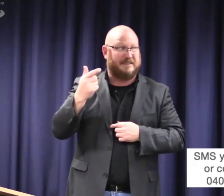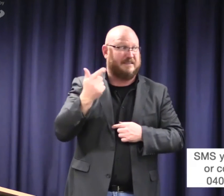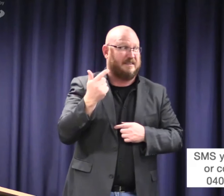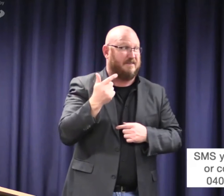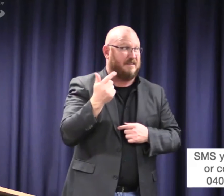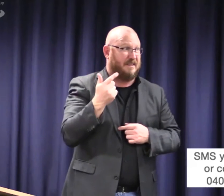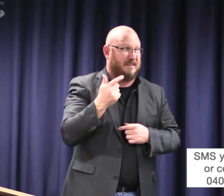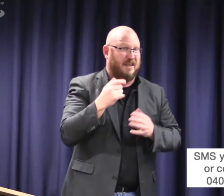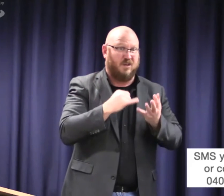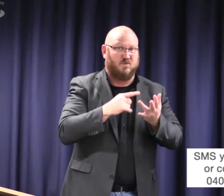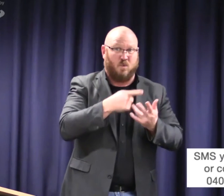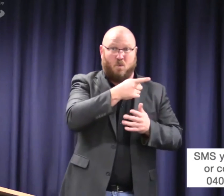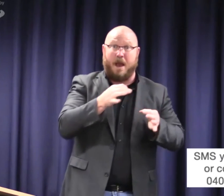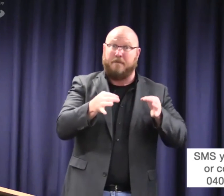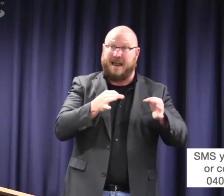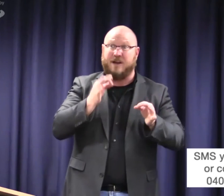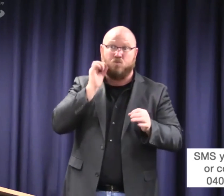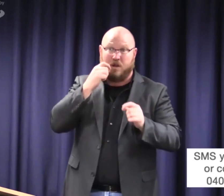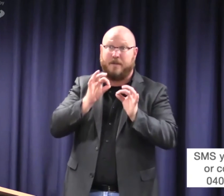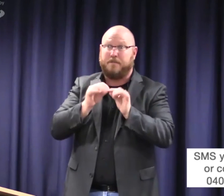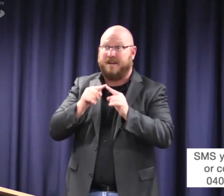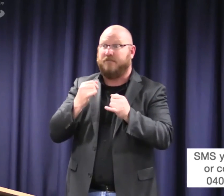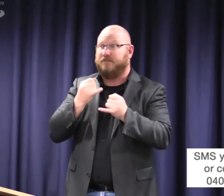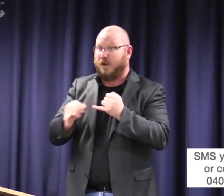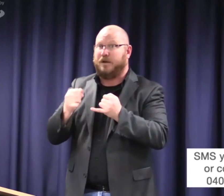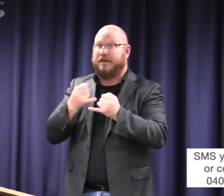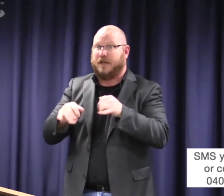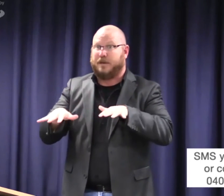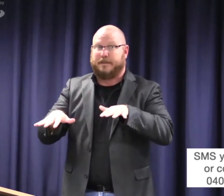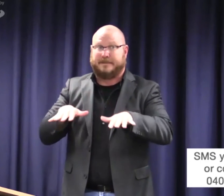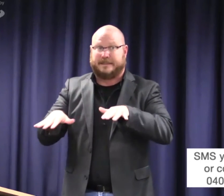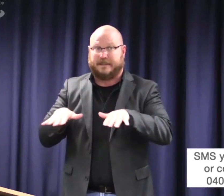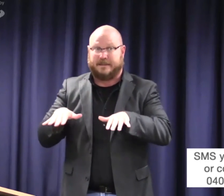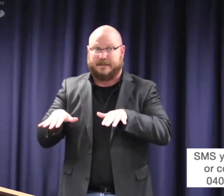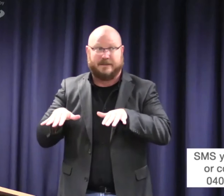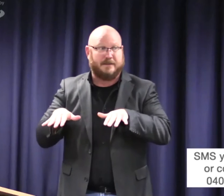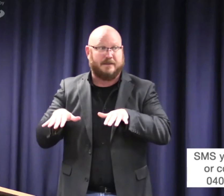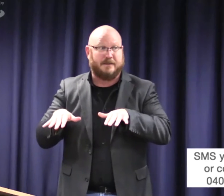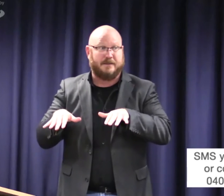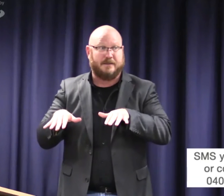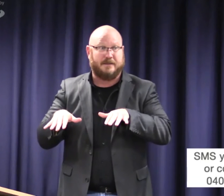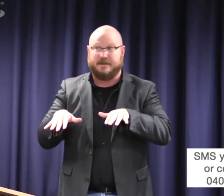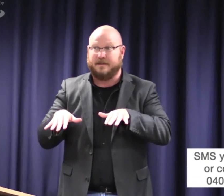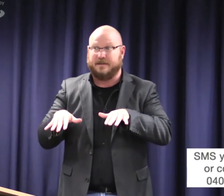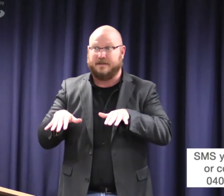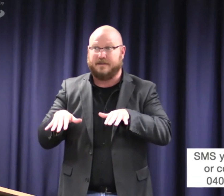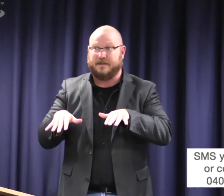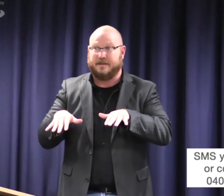110 and 120,000 people registered by 2017. It's going to be very busy